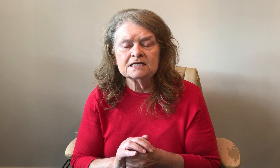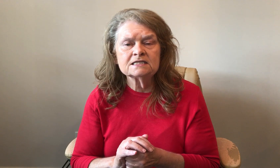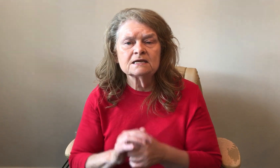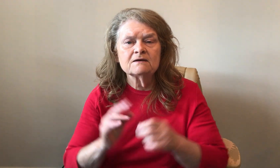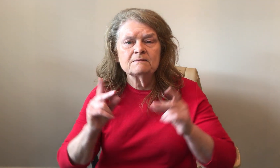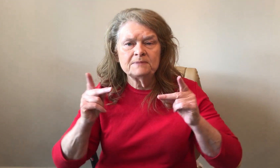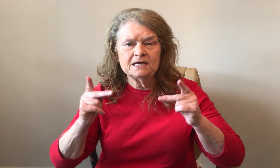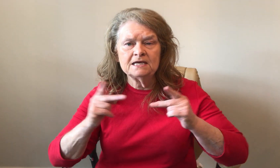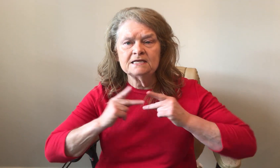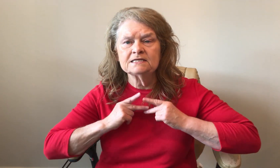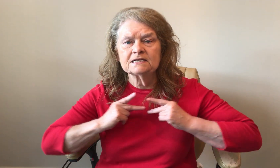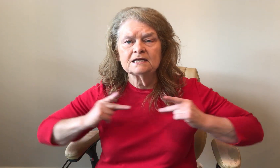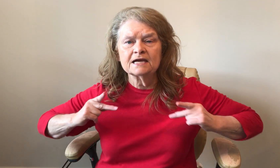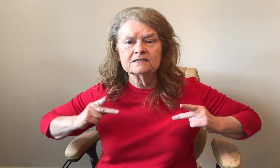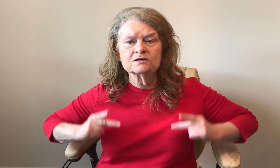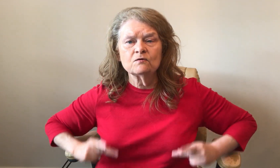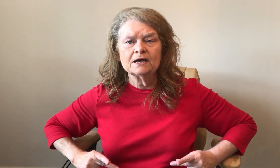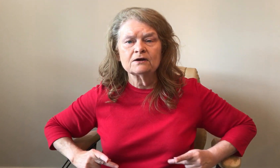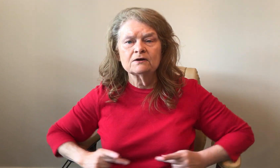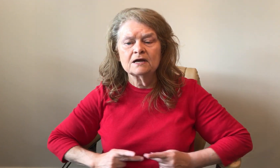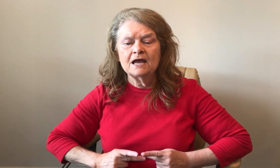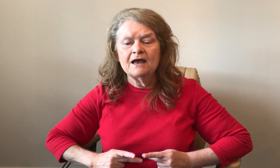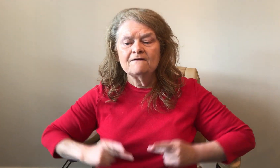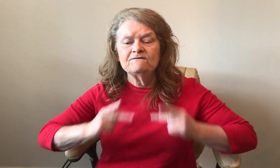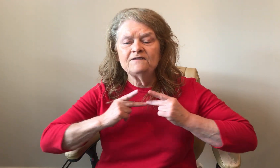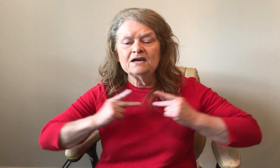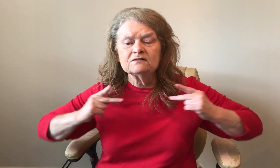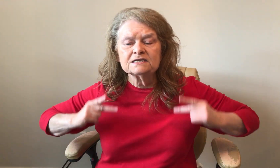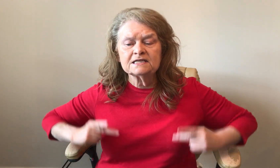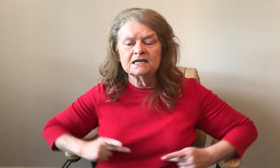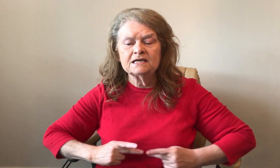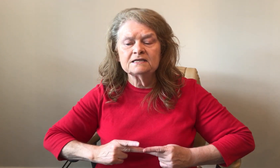Pharisees, P's like a square, Pharisees,